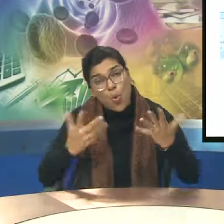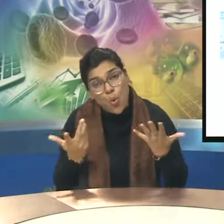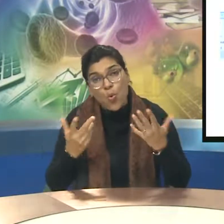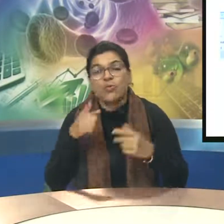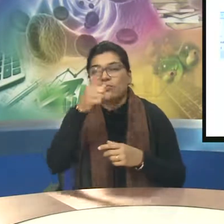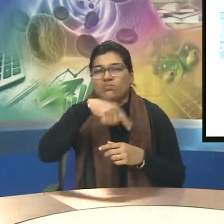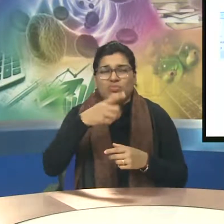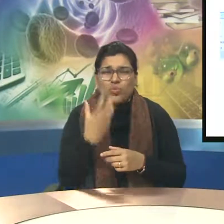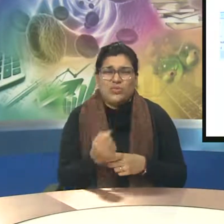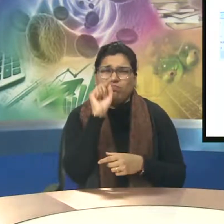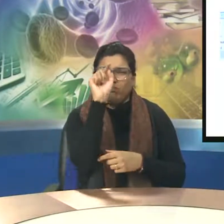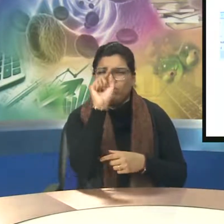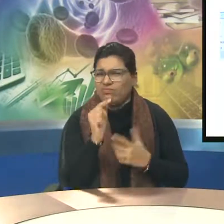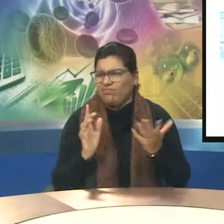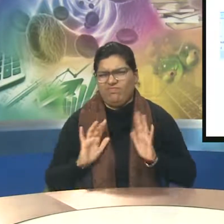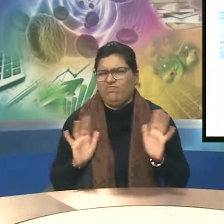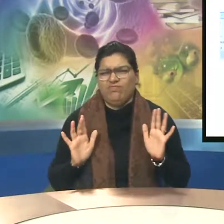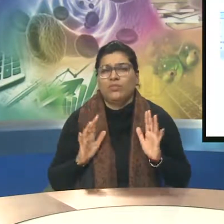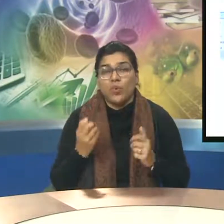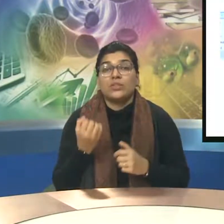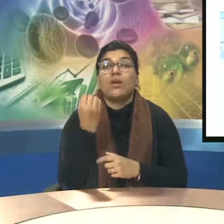And it will be easy for you